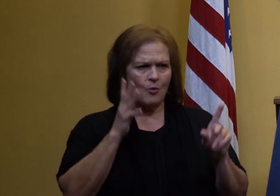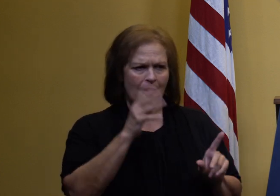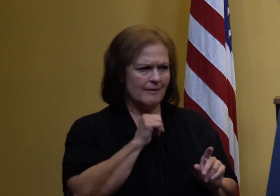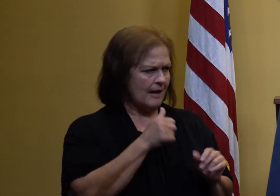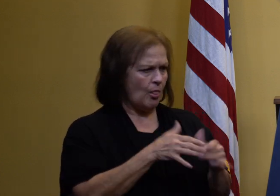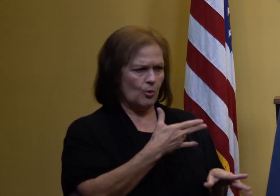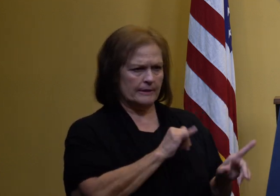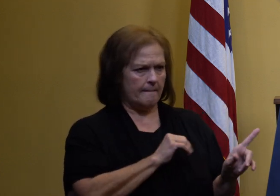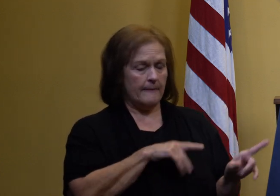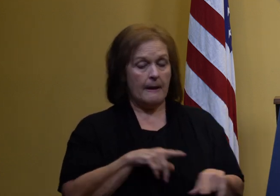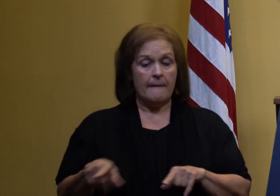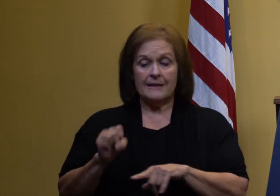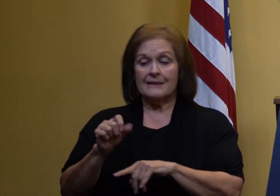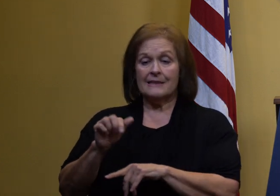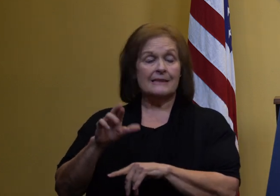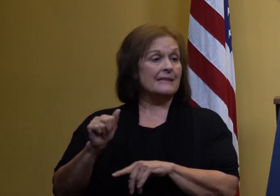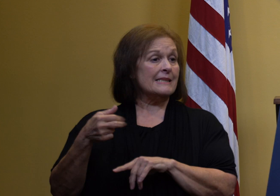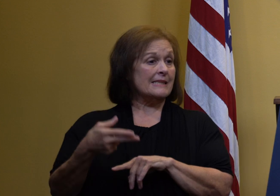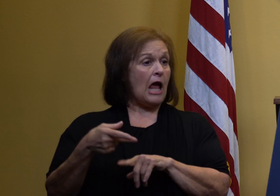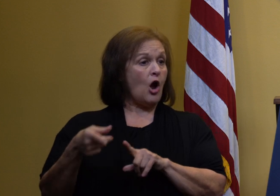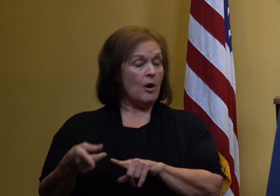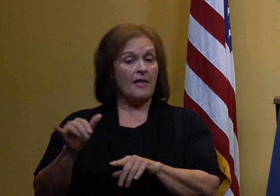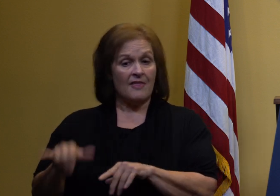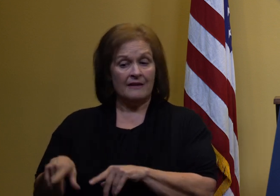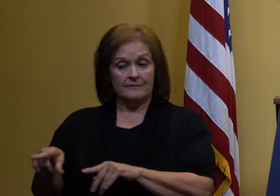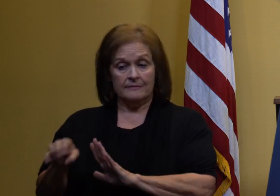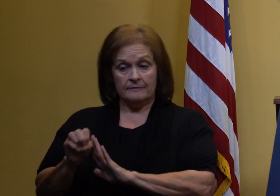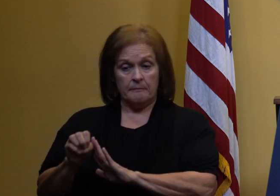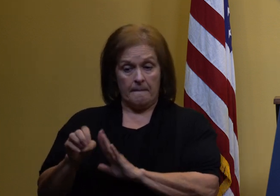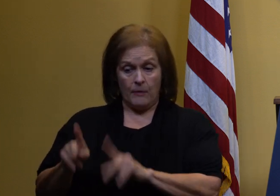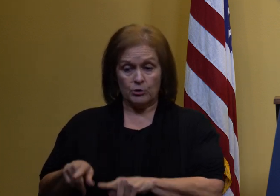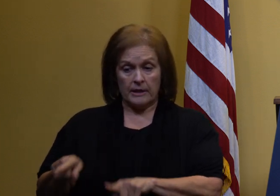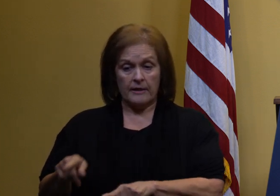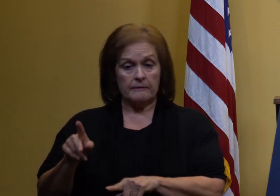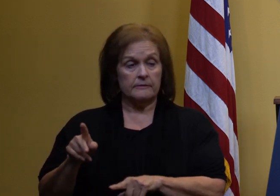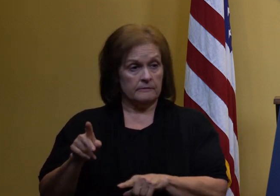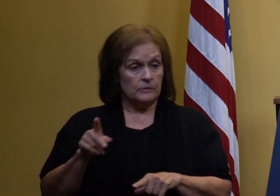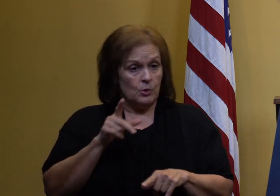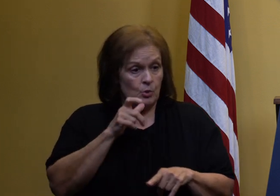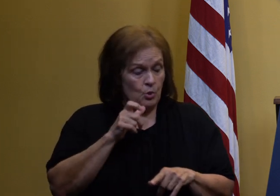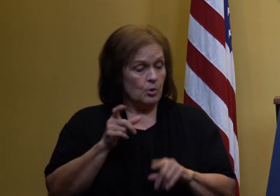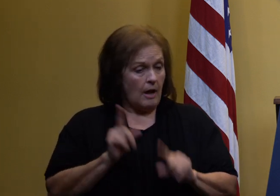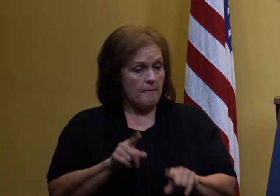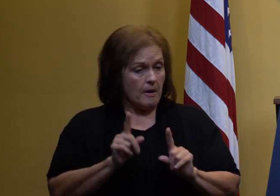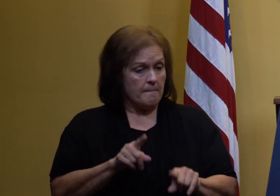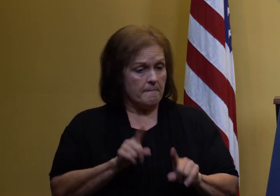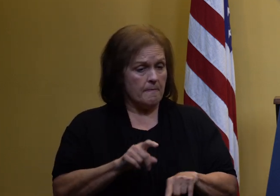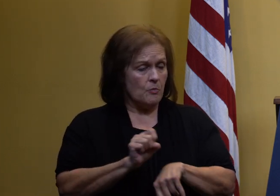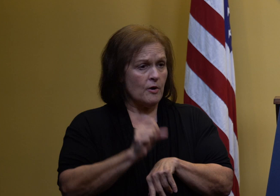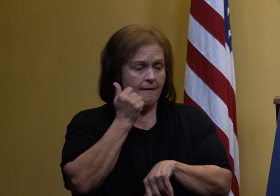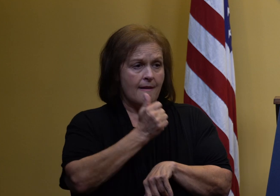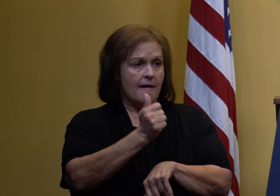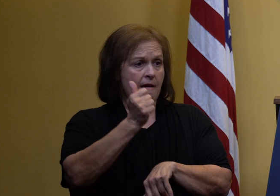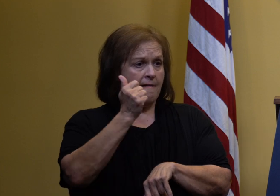two, Ms. Sarah Proteus is an example. Someone that shows up every single day